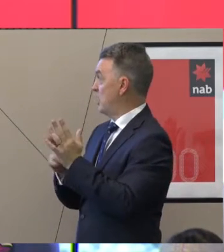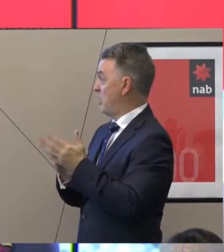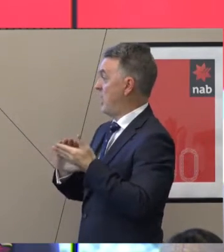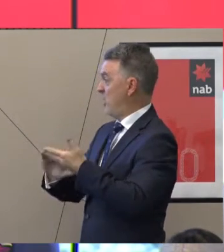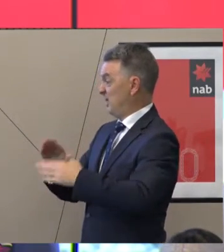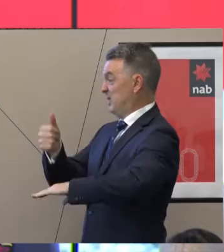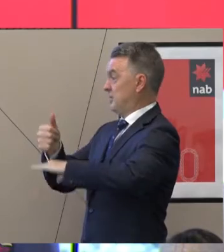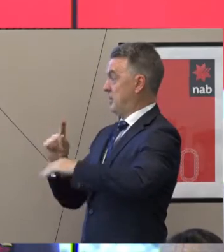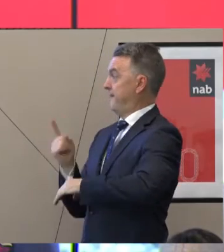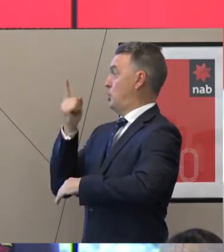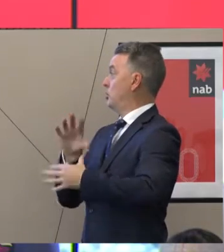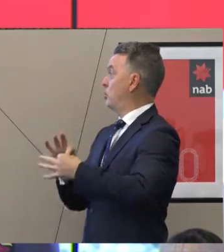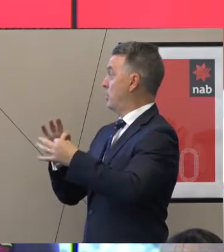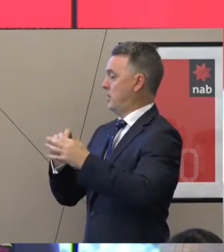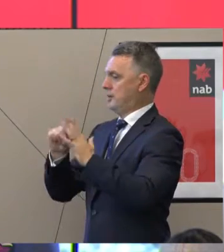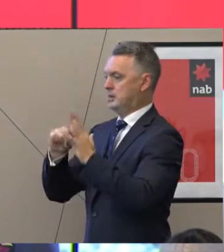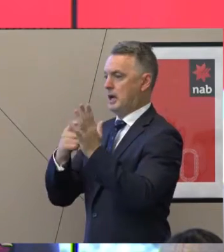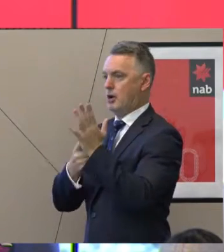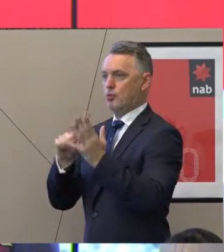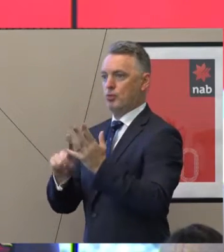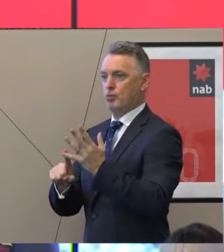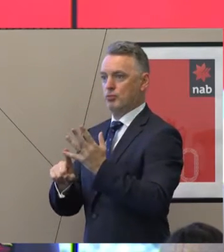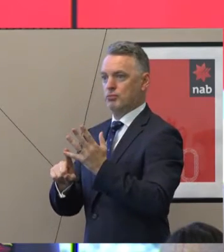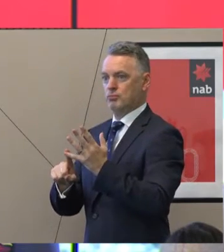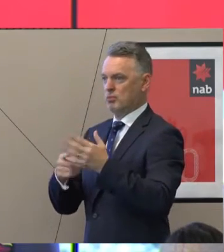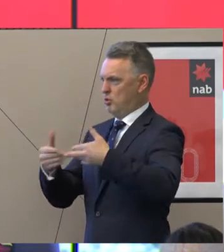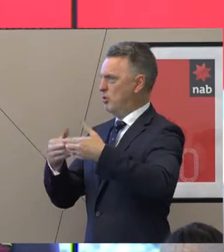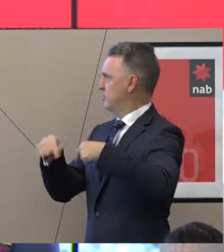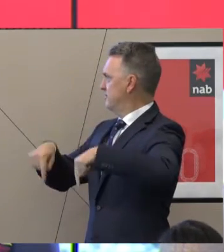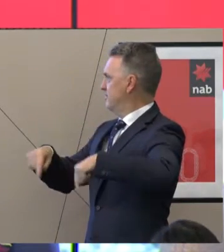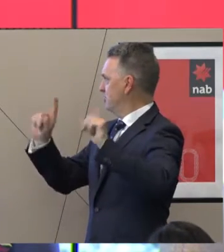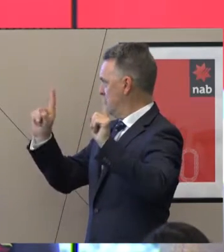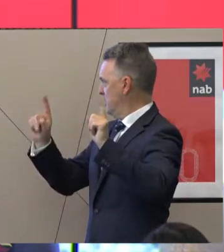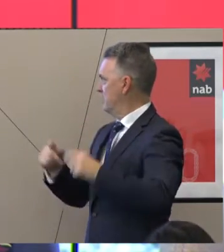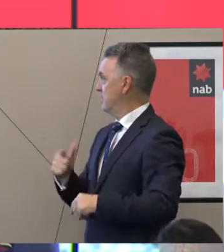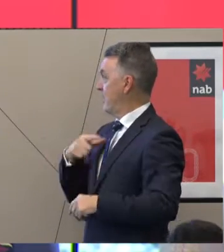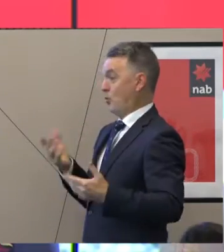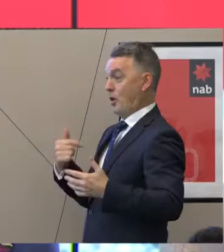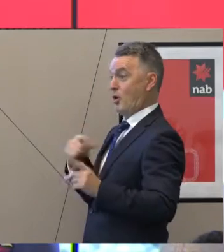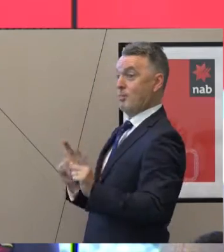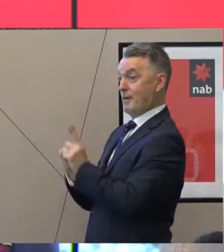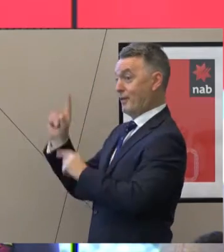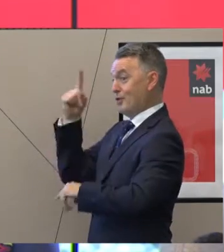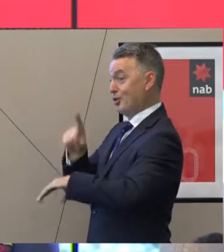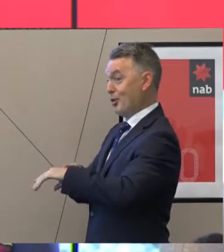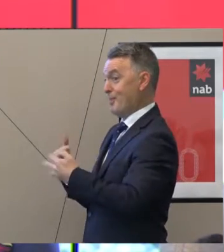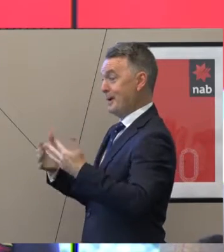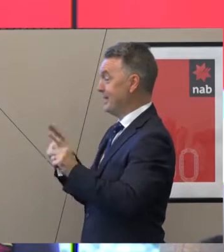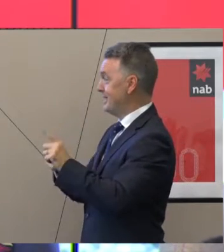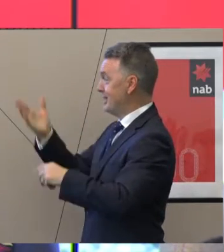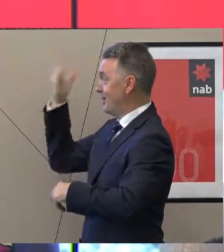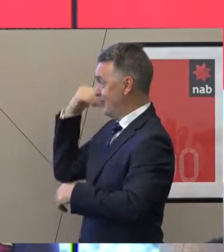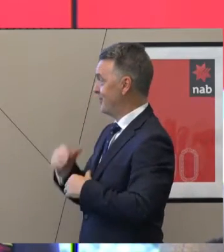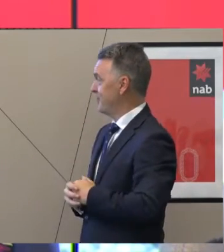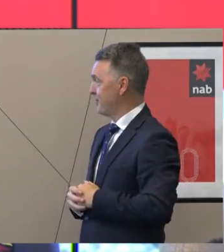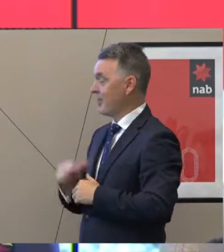first coordinator of DARU, who are the organisers of today. And that's where I first met Sharon many years ago. At Women